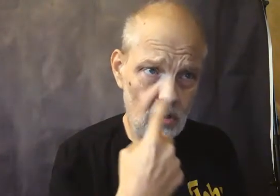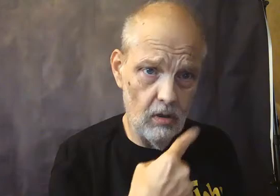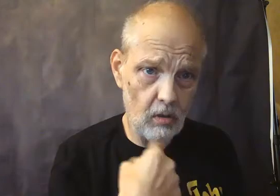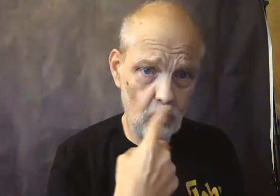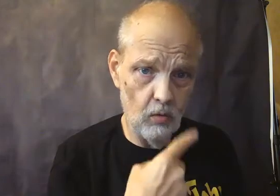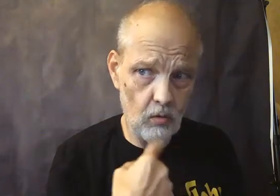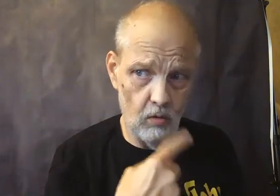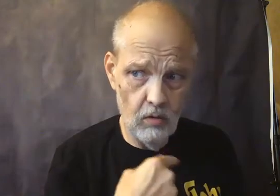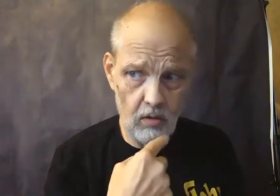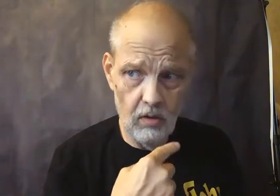Who.